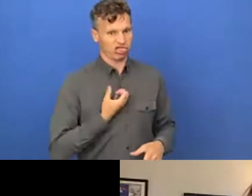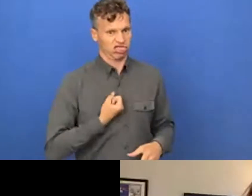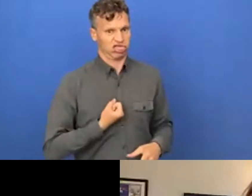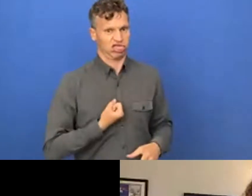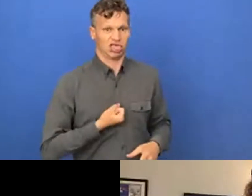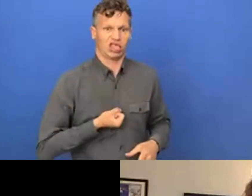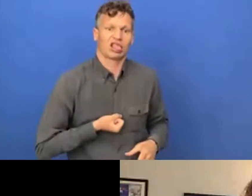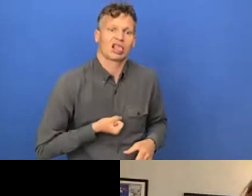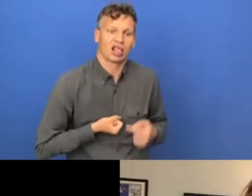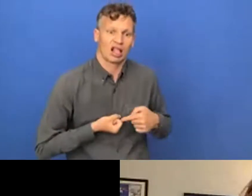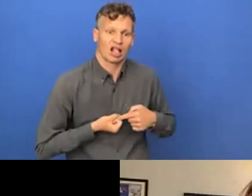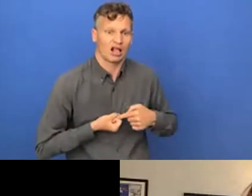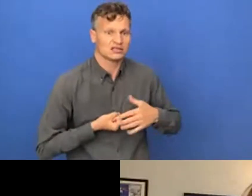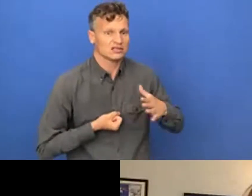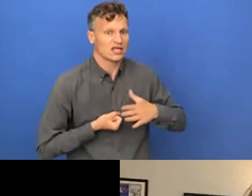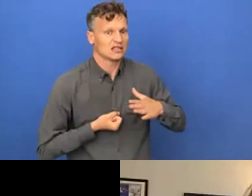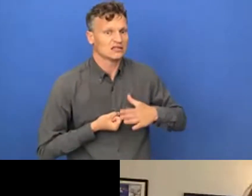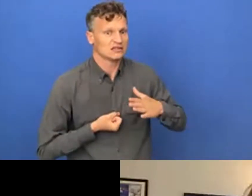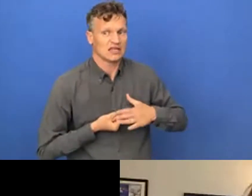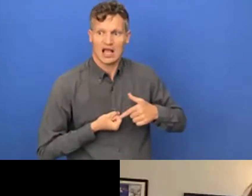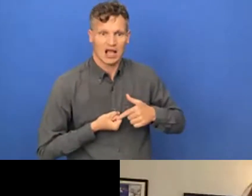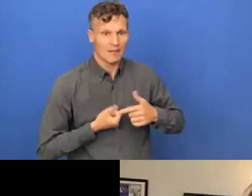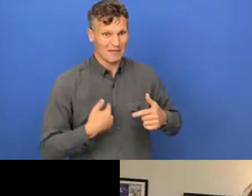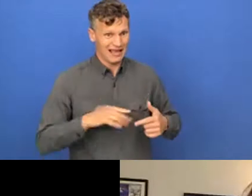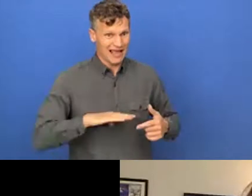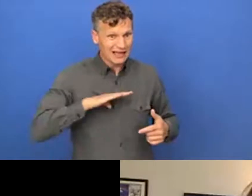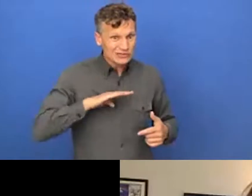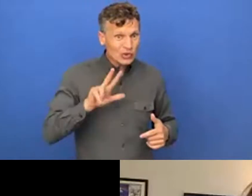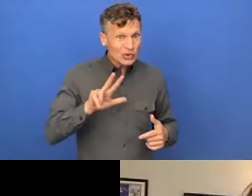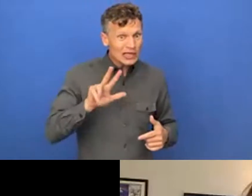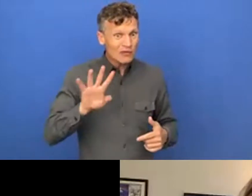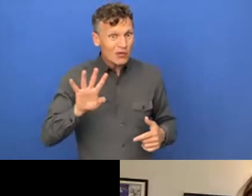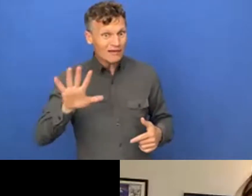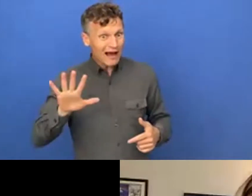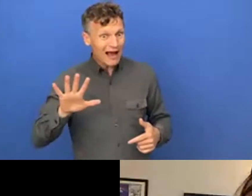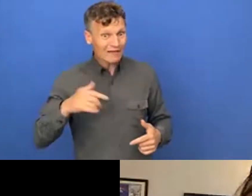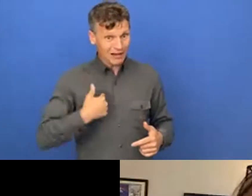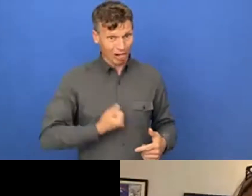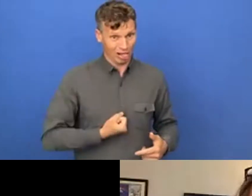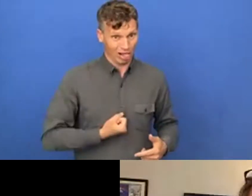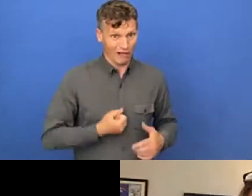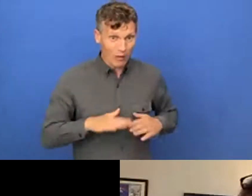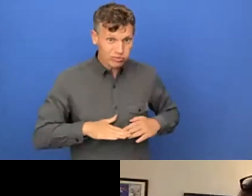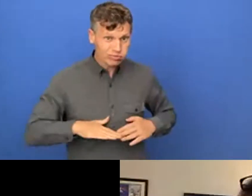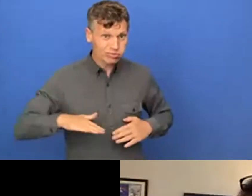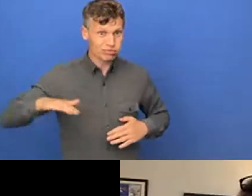allow 3-year-olds, 4-year-olds, 5-year-olds to safely, confidentially feel comfortable speaking up.